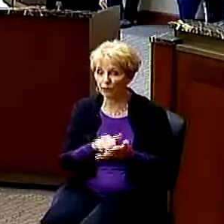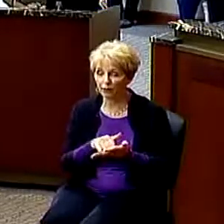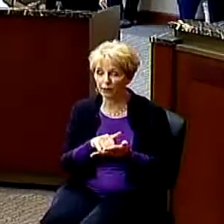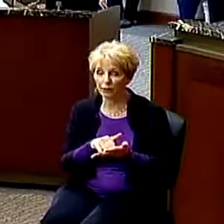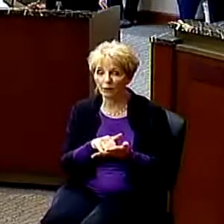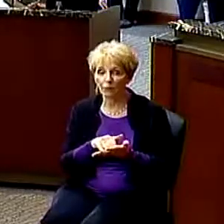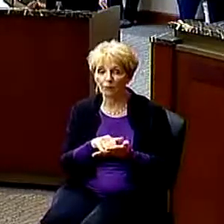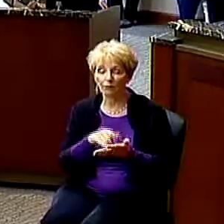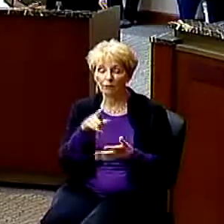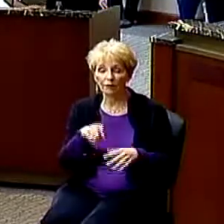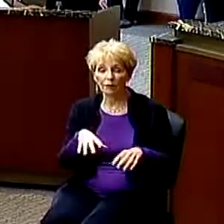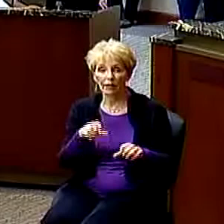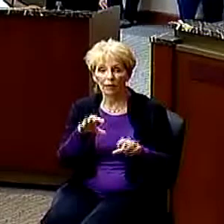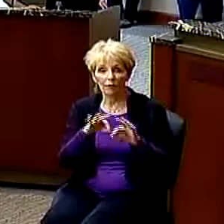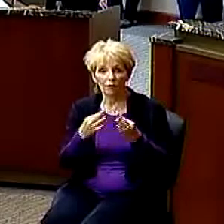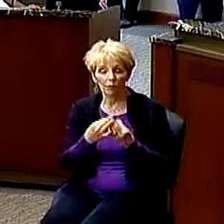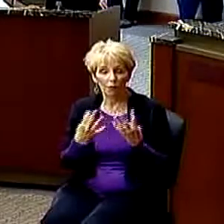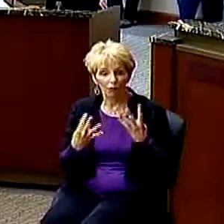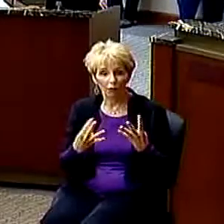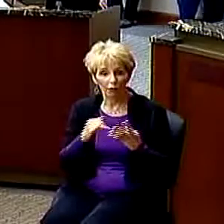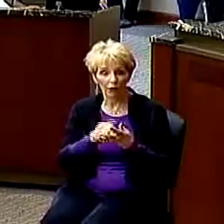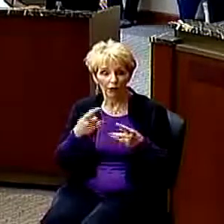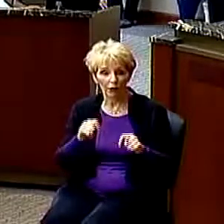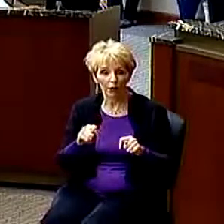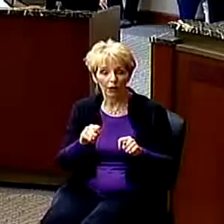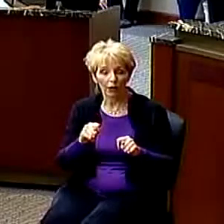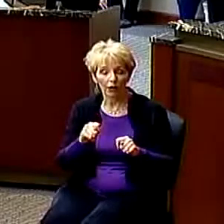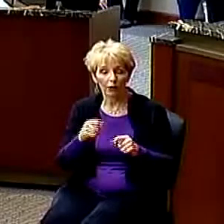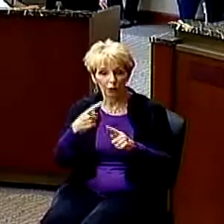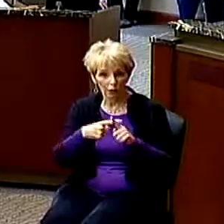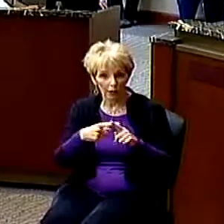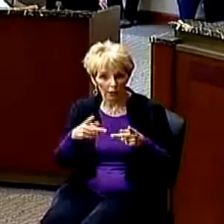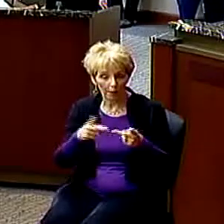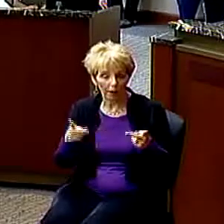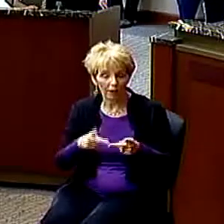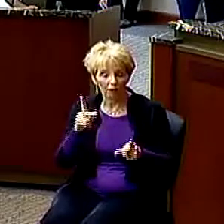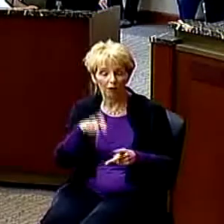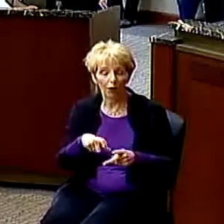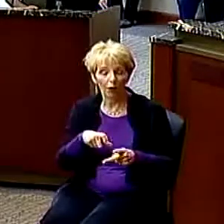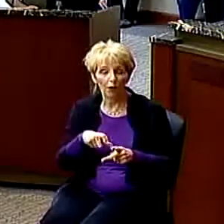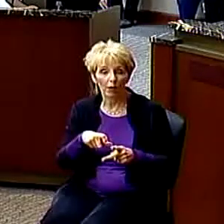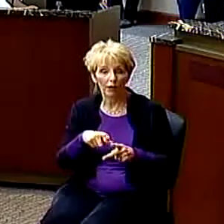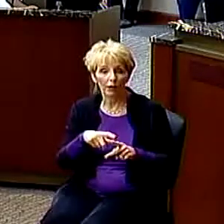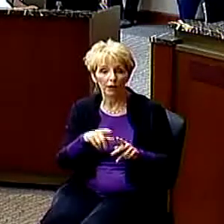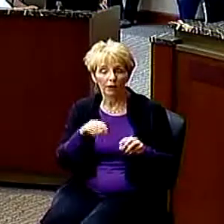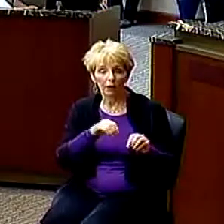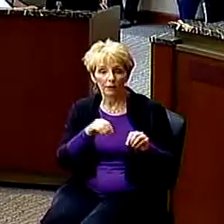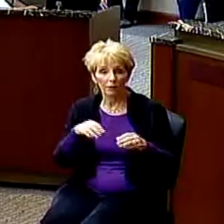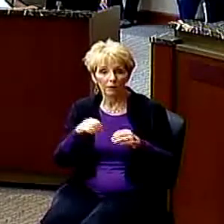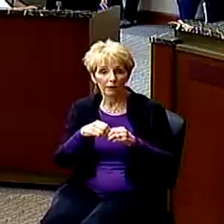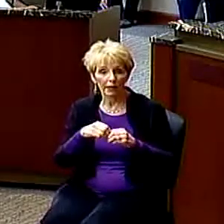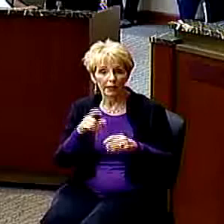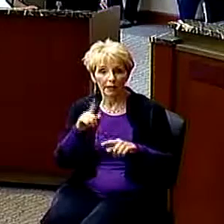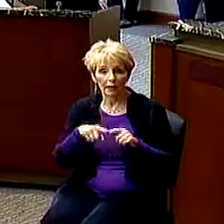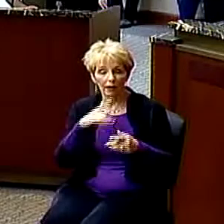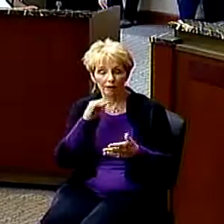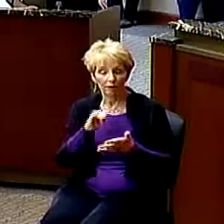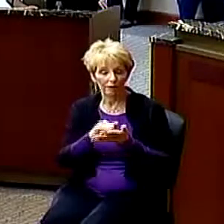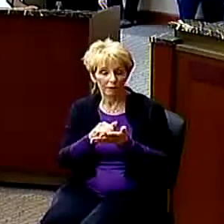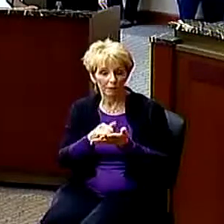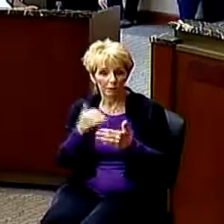If you were to talk about a family of four that is trying to rent a place, they will have to come out not only with their moving expenses, but also with